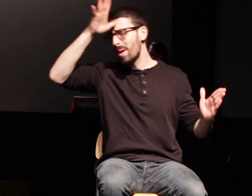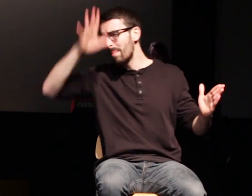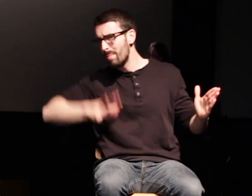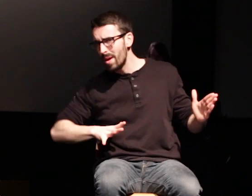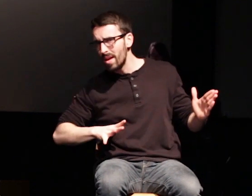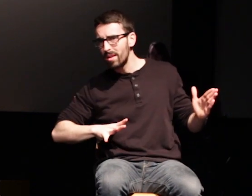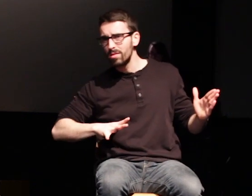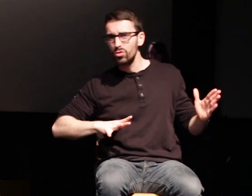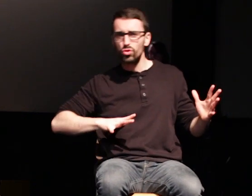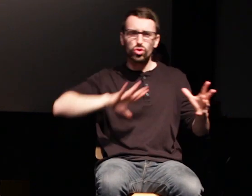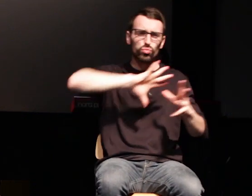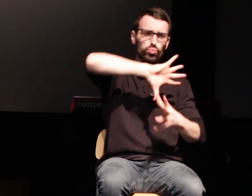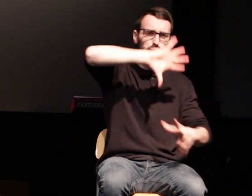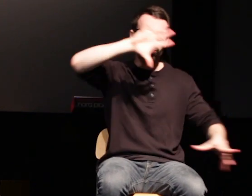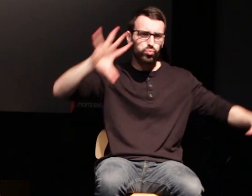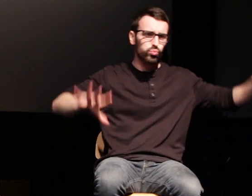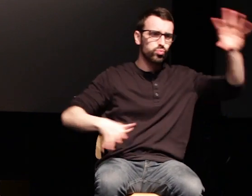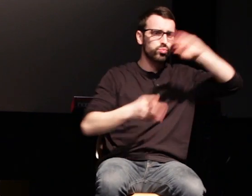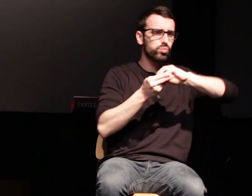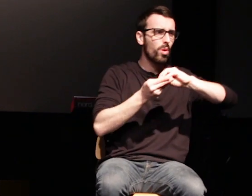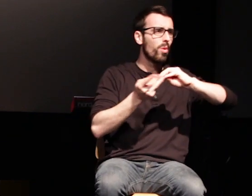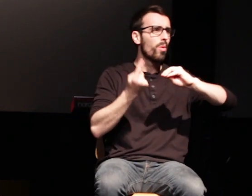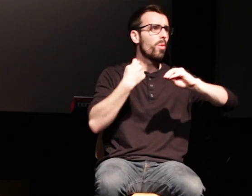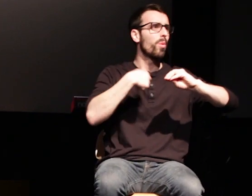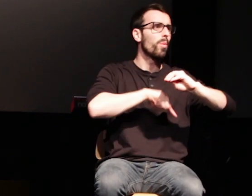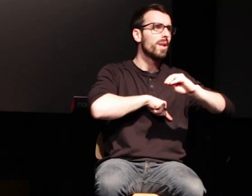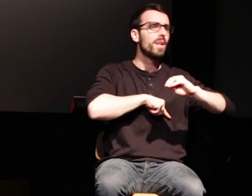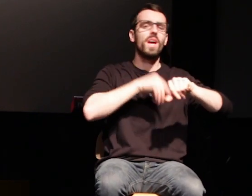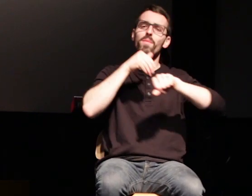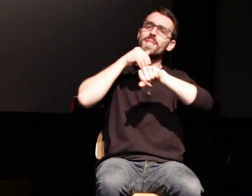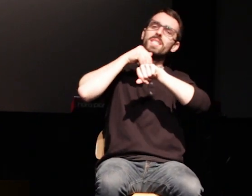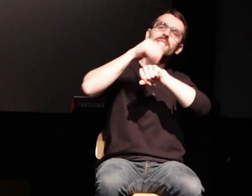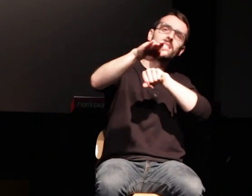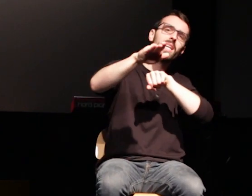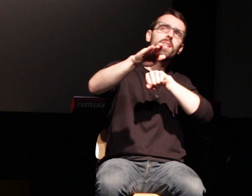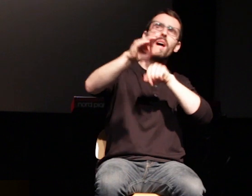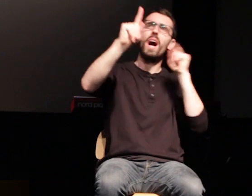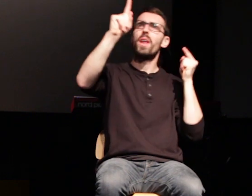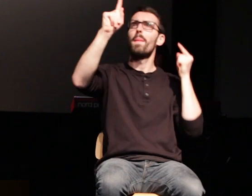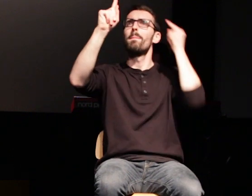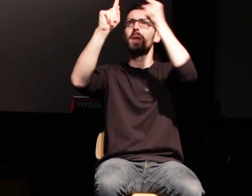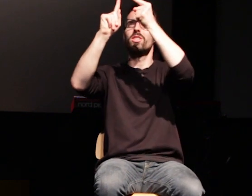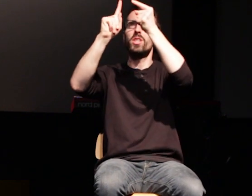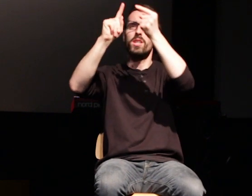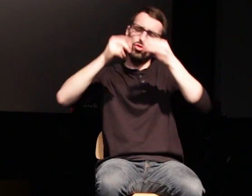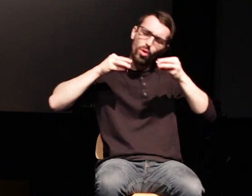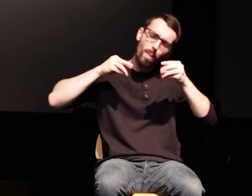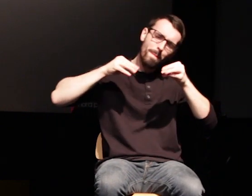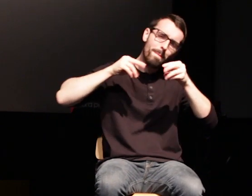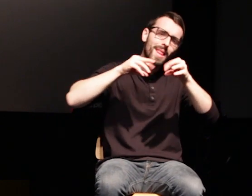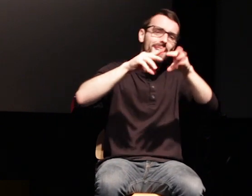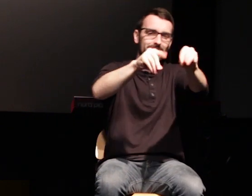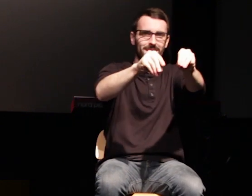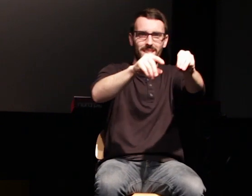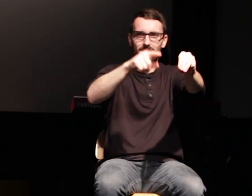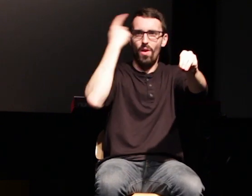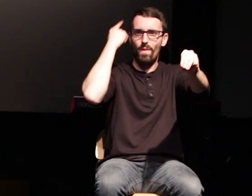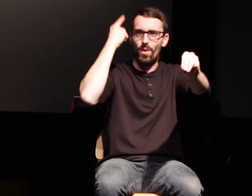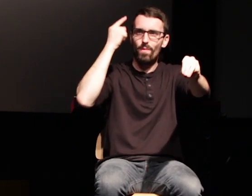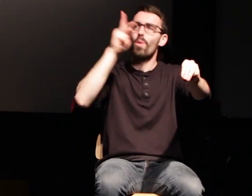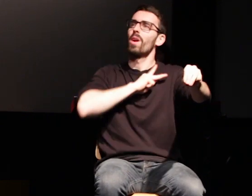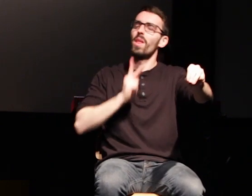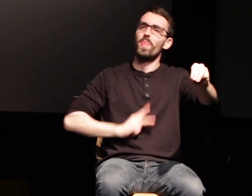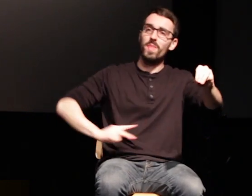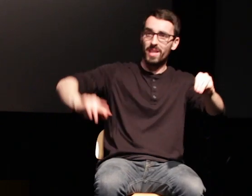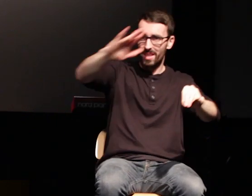of them, we've been sent on a mission to go plant seeds for the kingdom. Can we do that